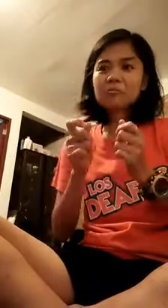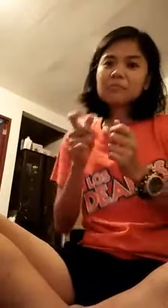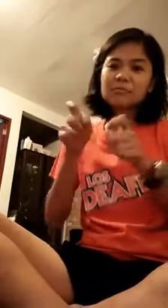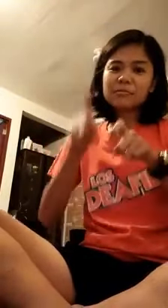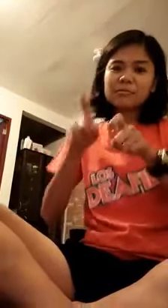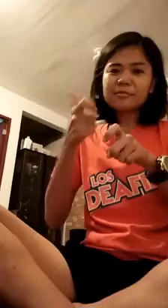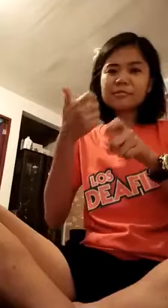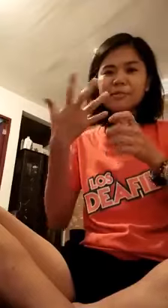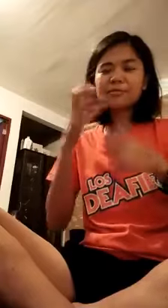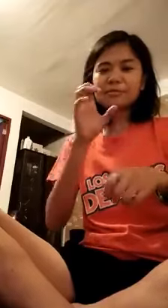Oh, smooth.